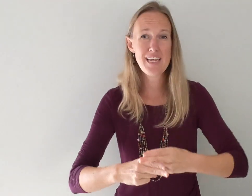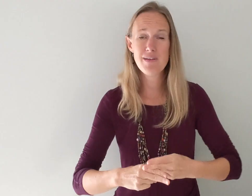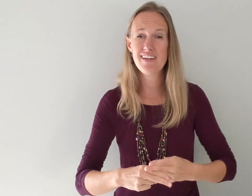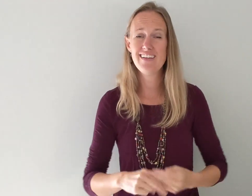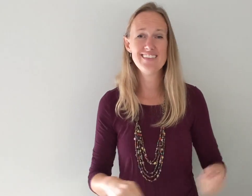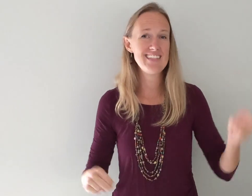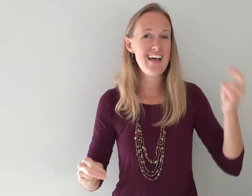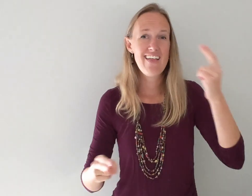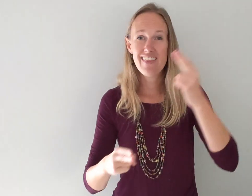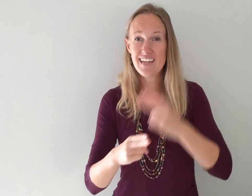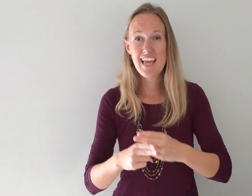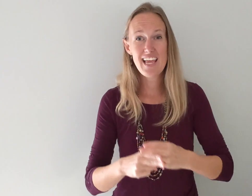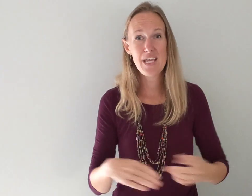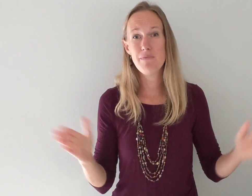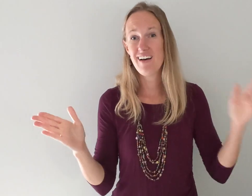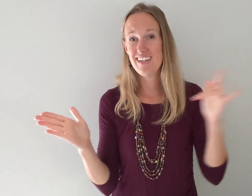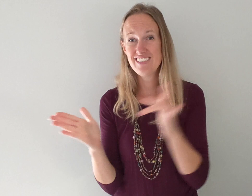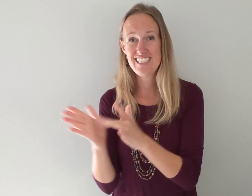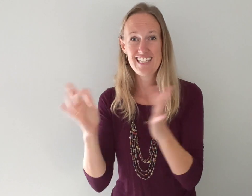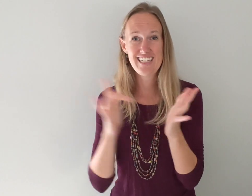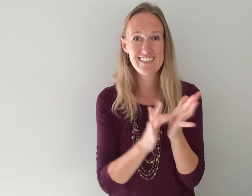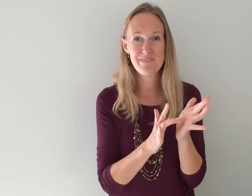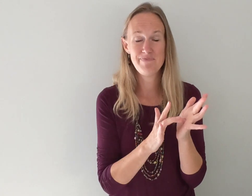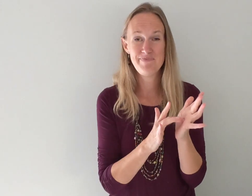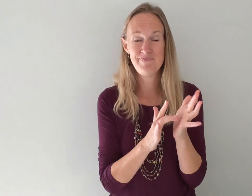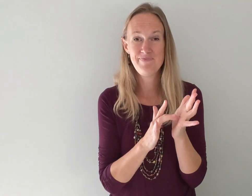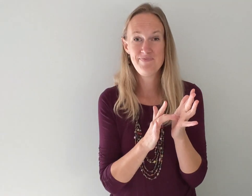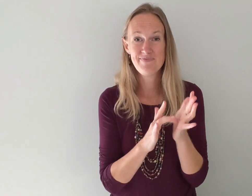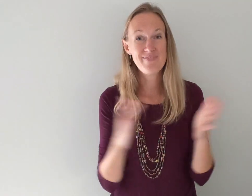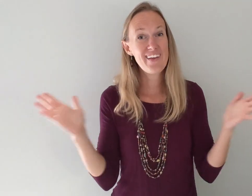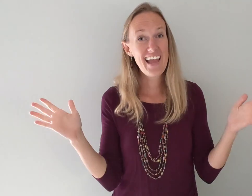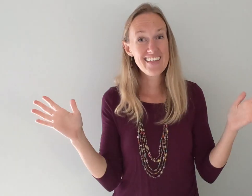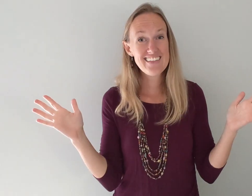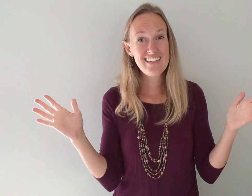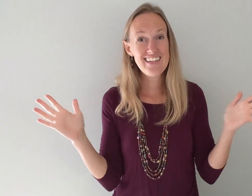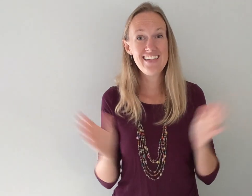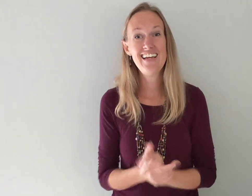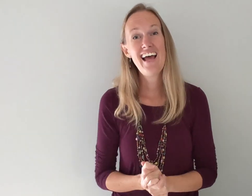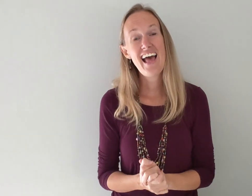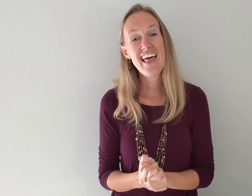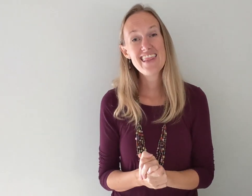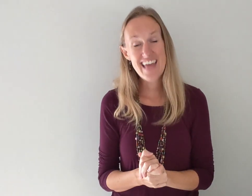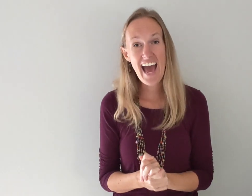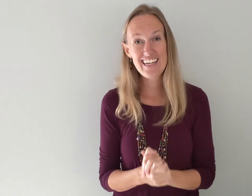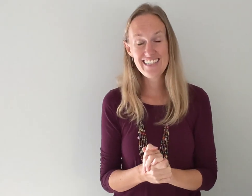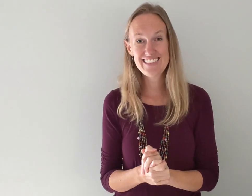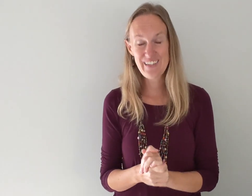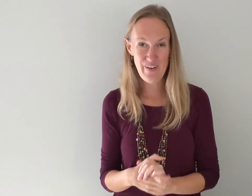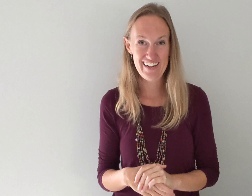it is, the name of Jesus. Okay? And that is the